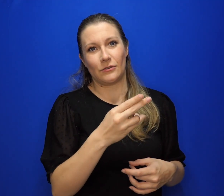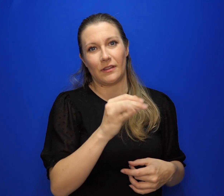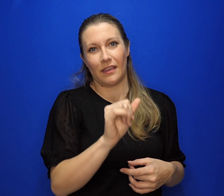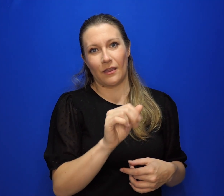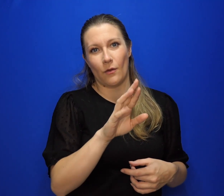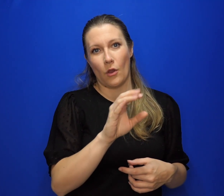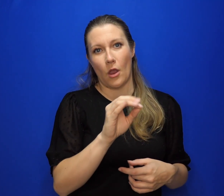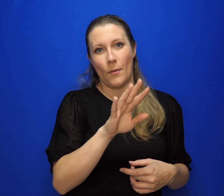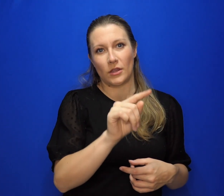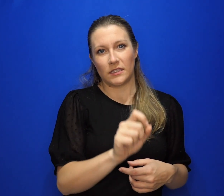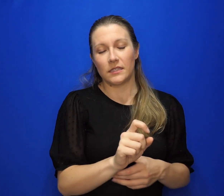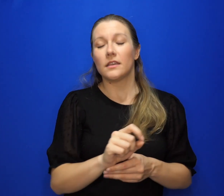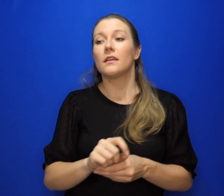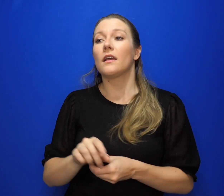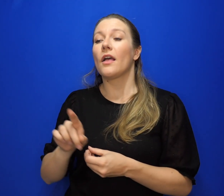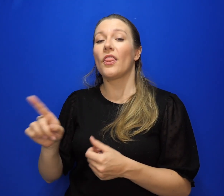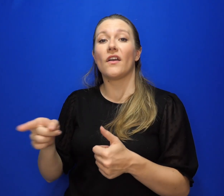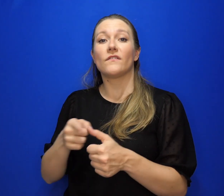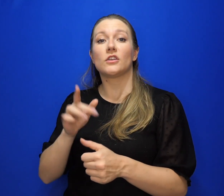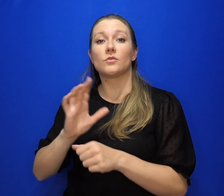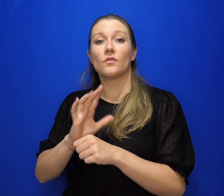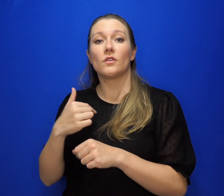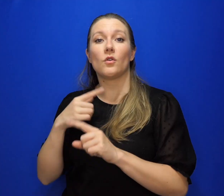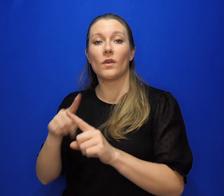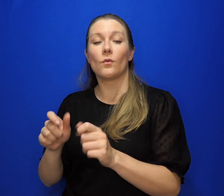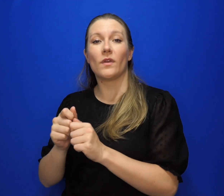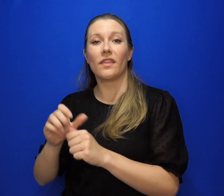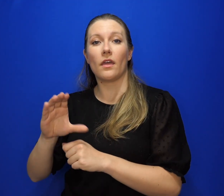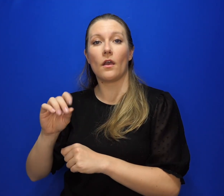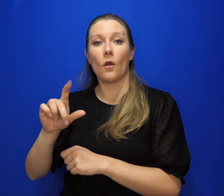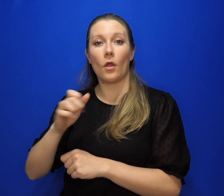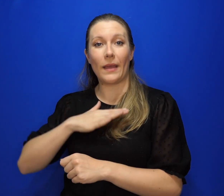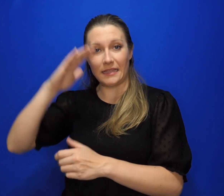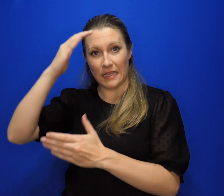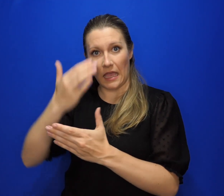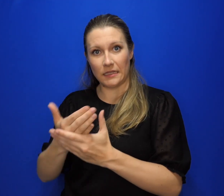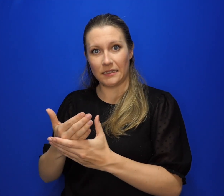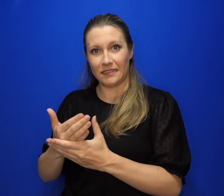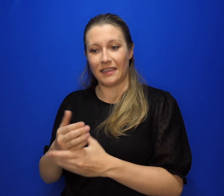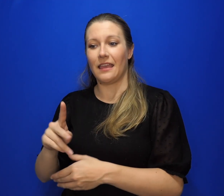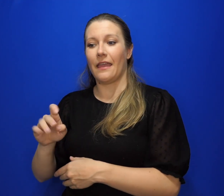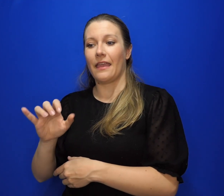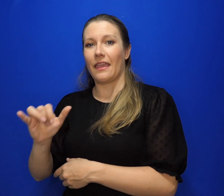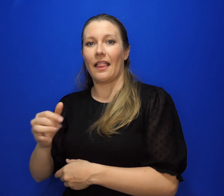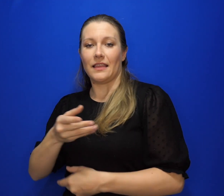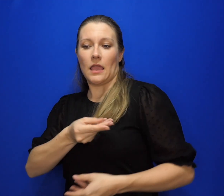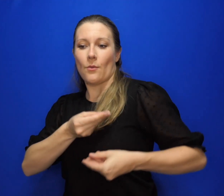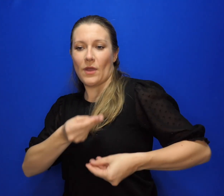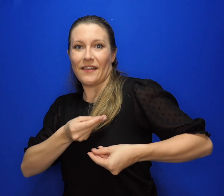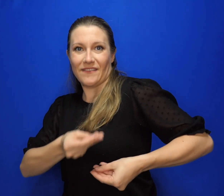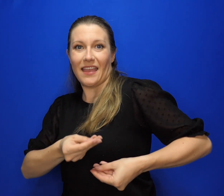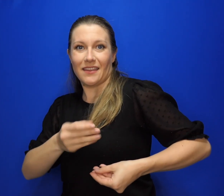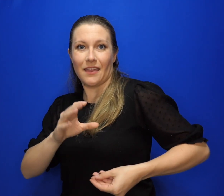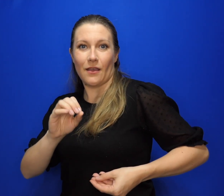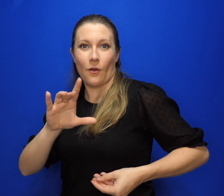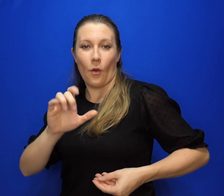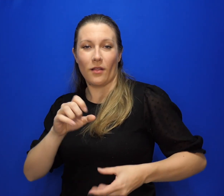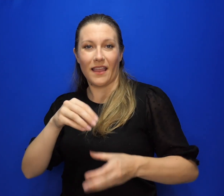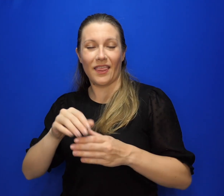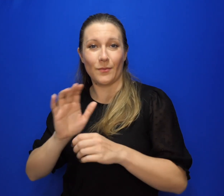ever took Cole to. Kelly breastfed Cole in Erin Brockovich because we had to get out of the house, like so badly had to get out of